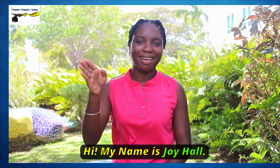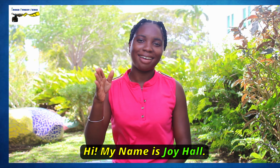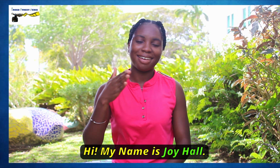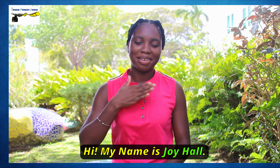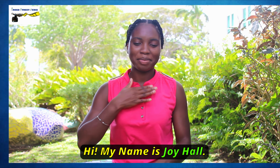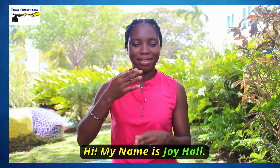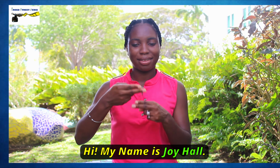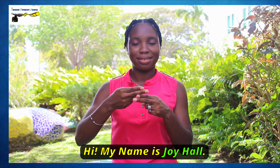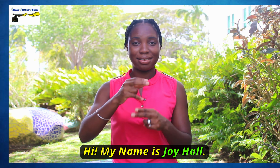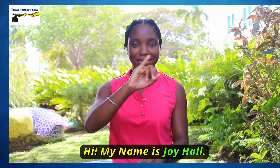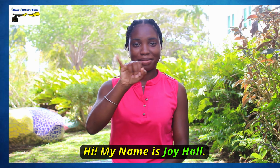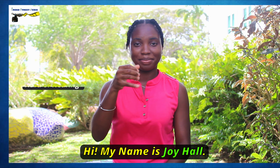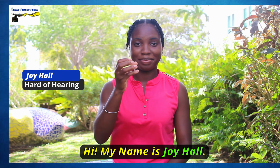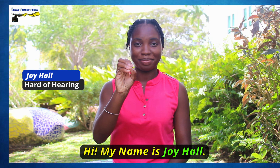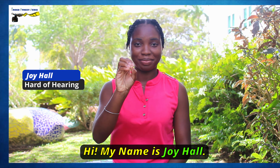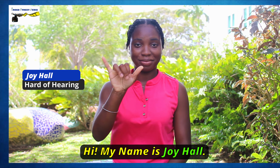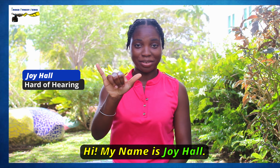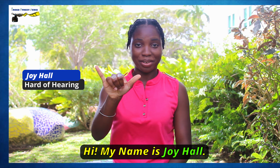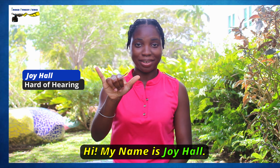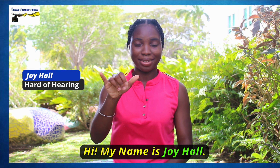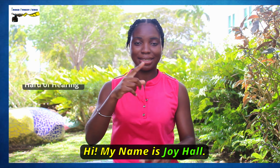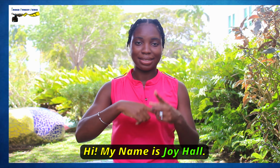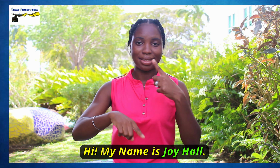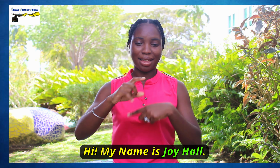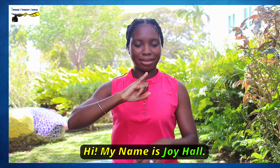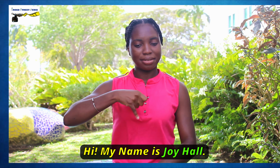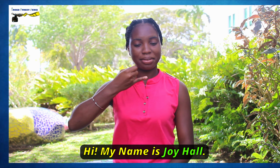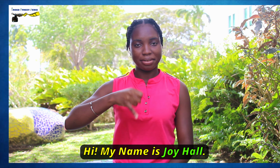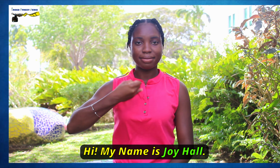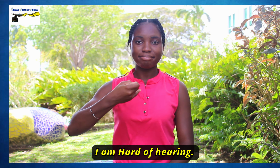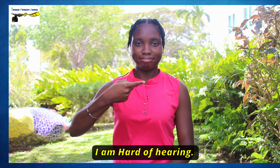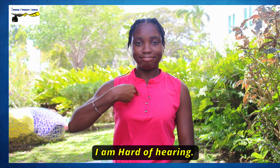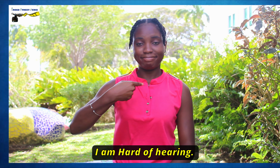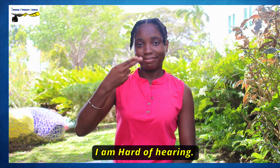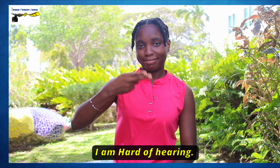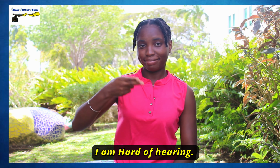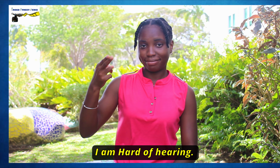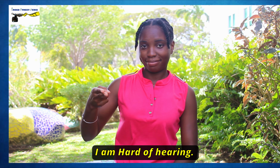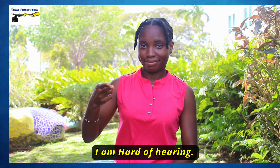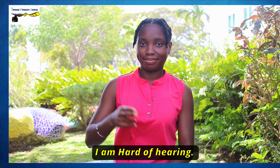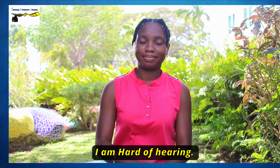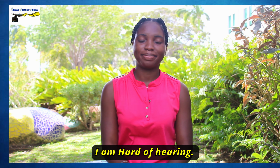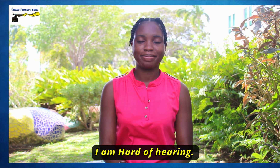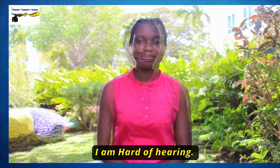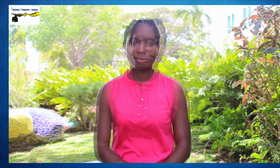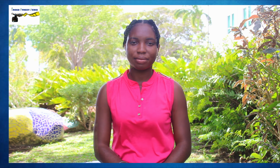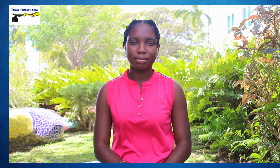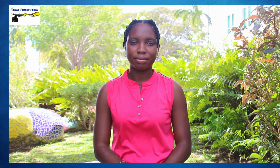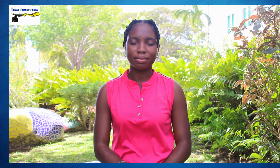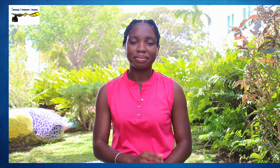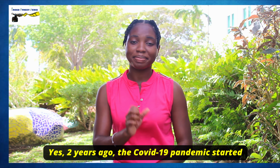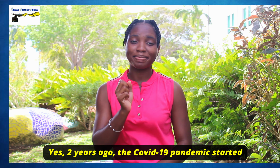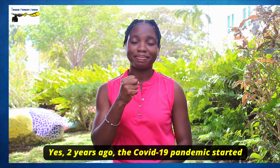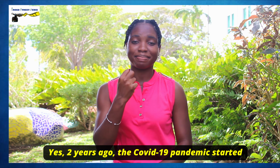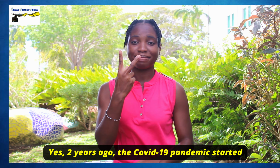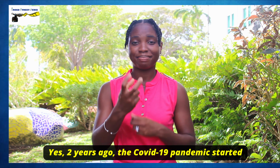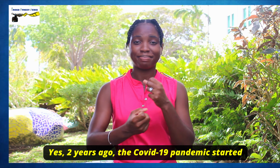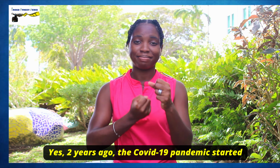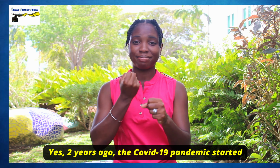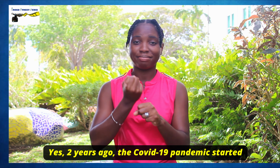Hi, my name is Joy Hall. I am hard of hearing. Yes, 2 years ago,